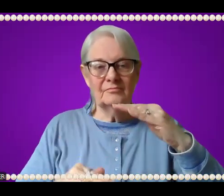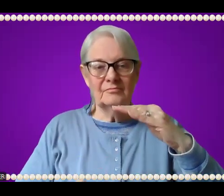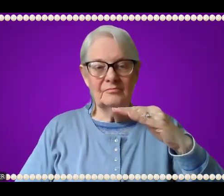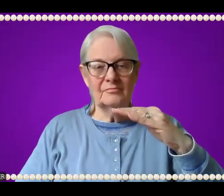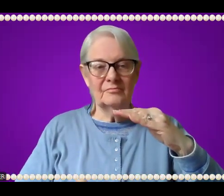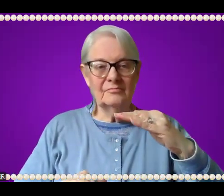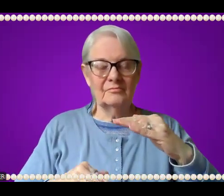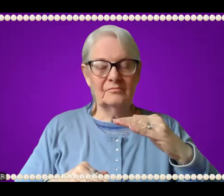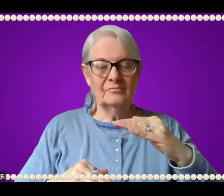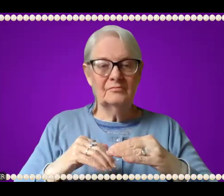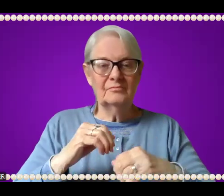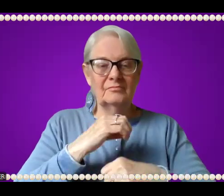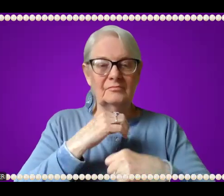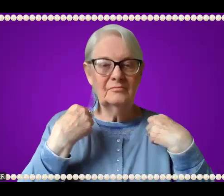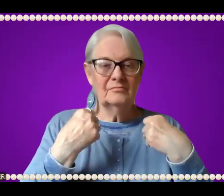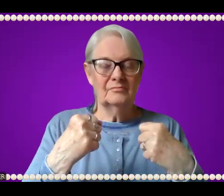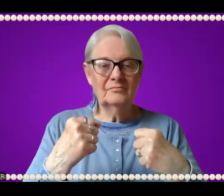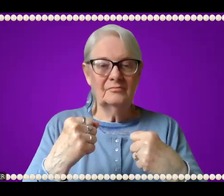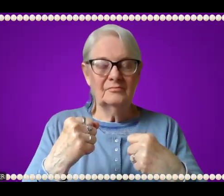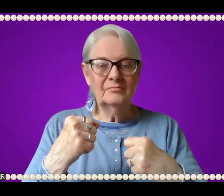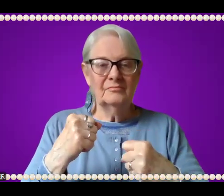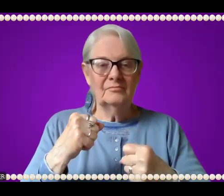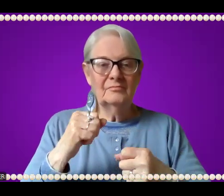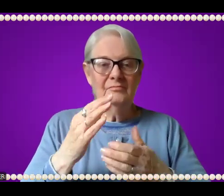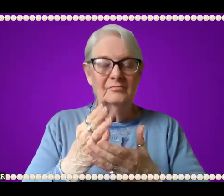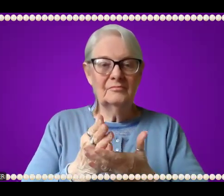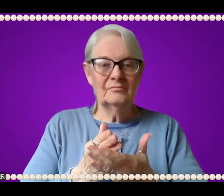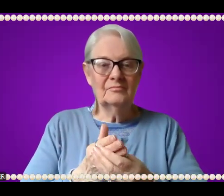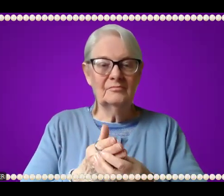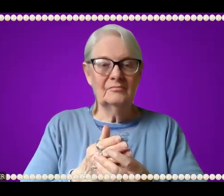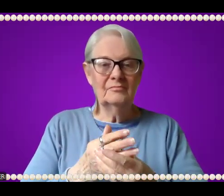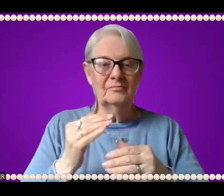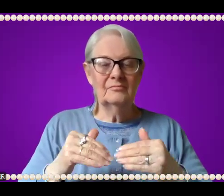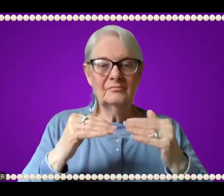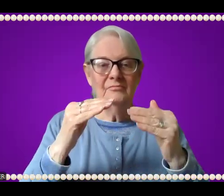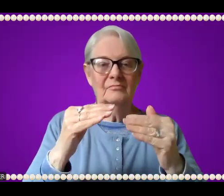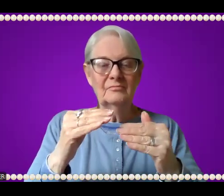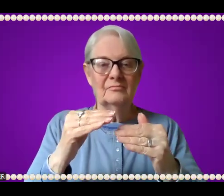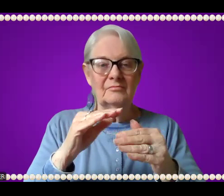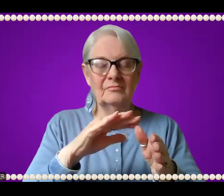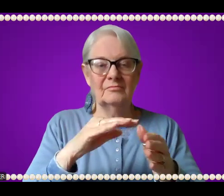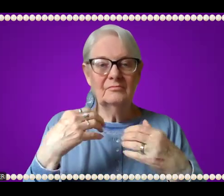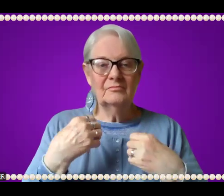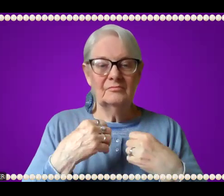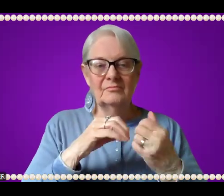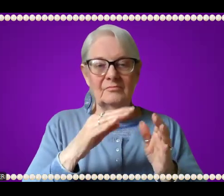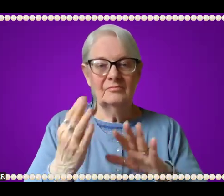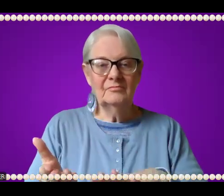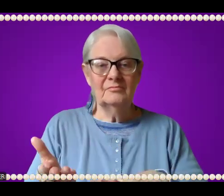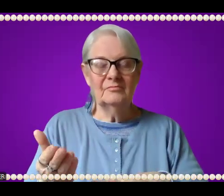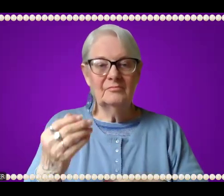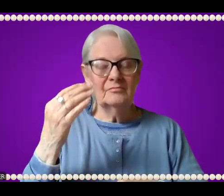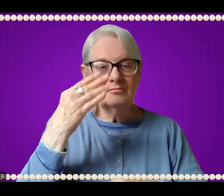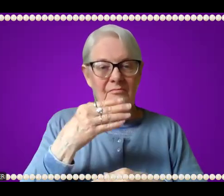is healing, provision, and raising the dead. I learned so much from